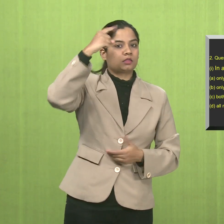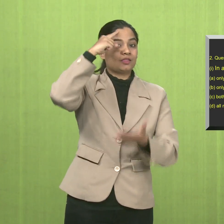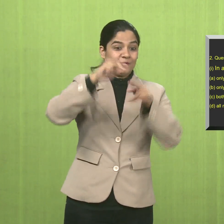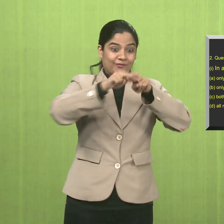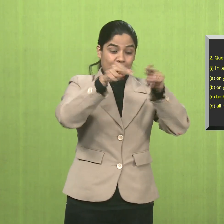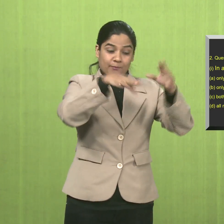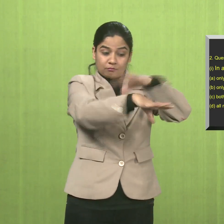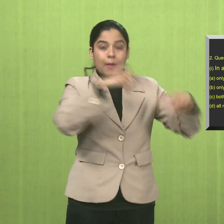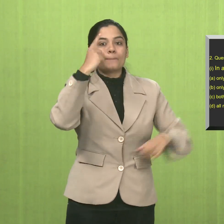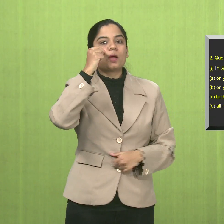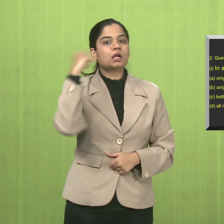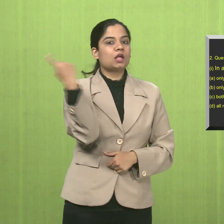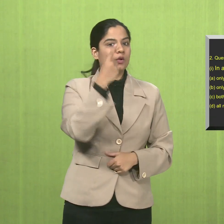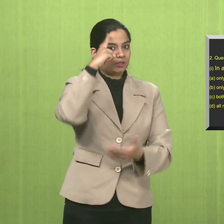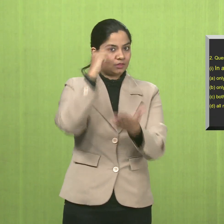of the family.